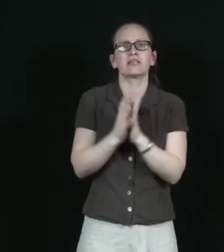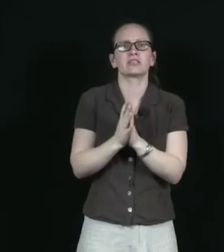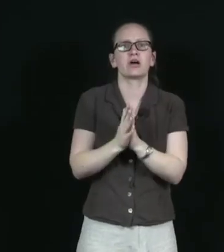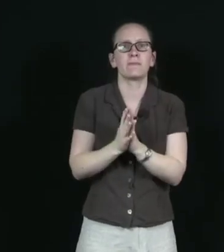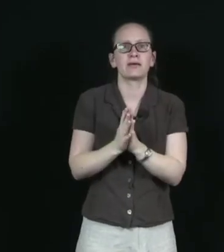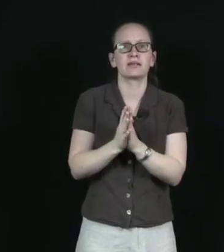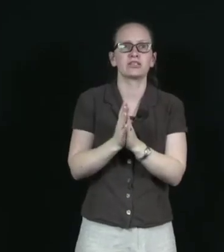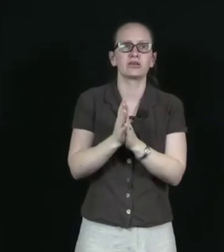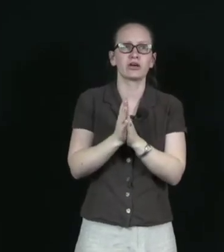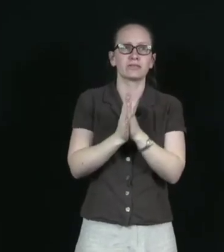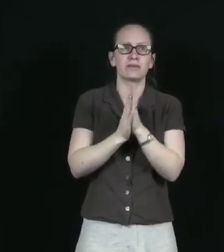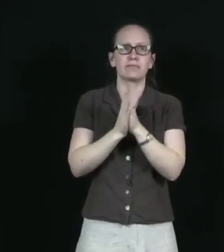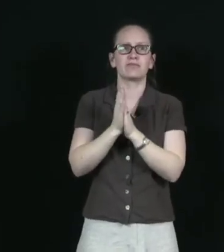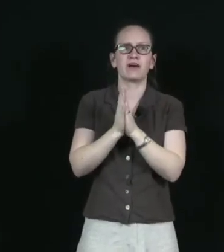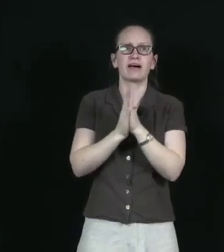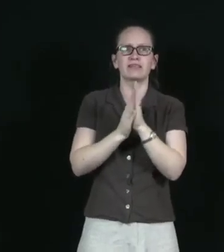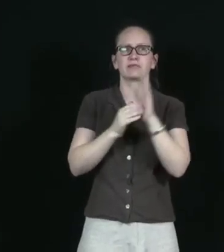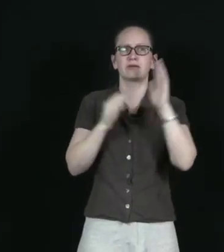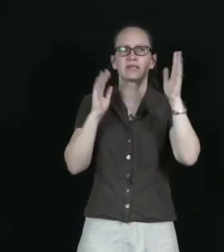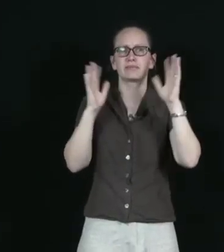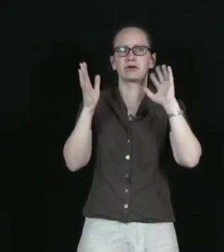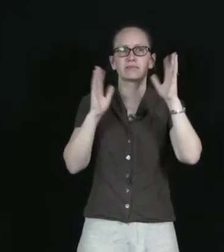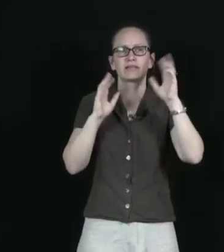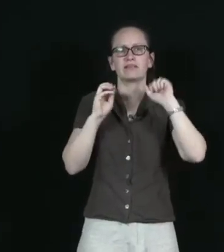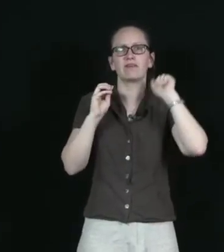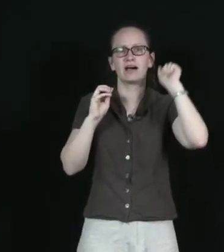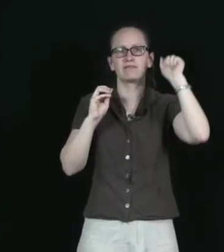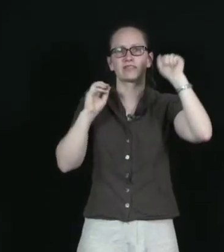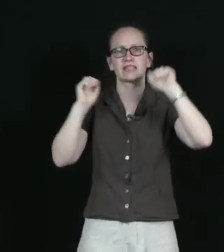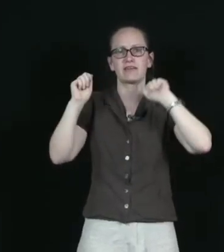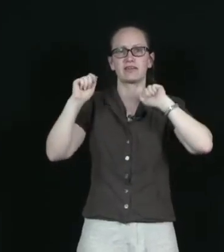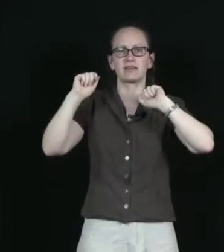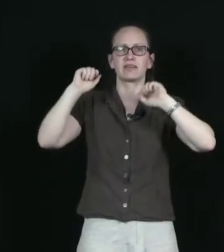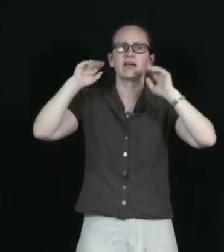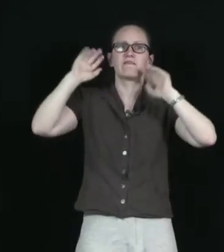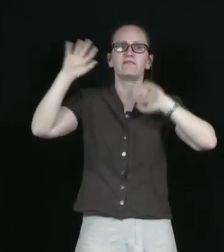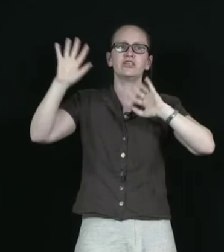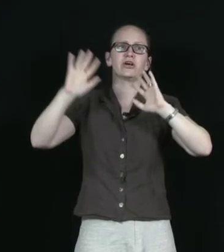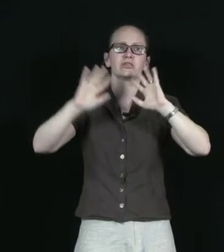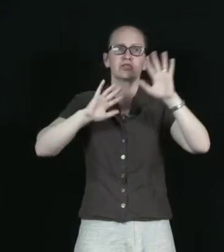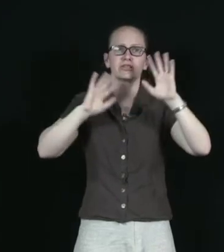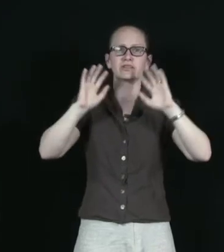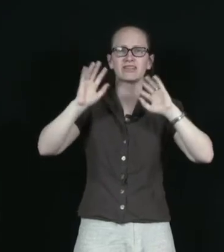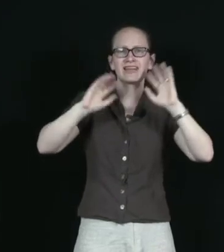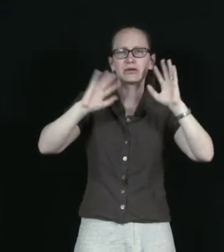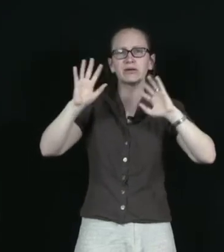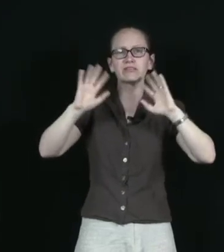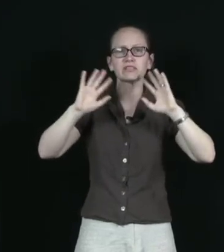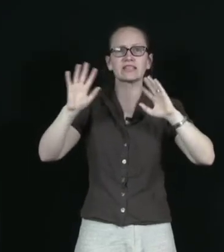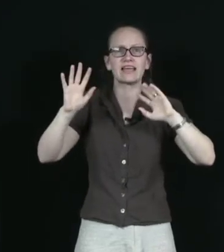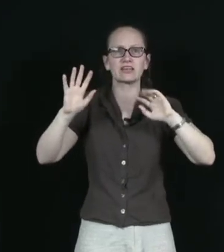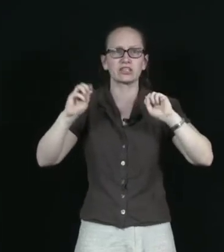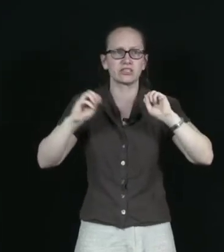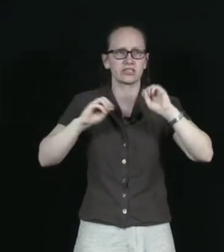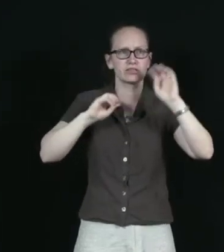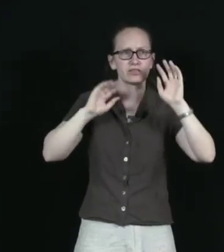these topics, you're going to be provided with approximately 5 to 7 videos, which are equivalent to lectures. So